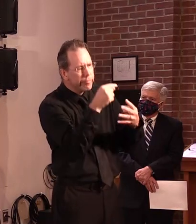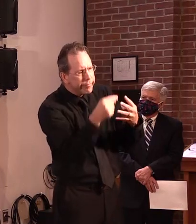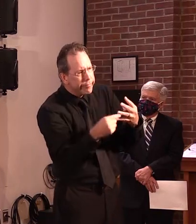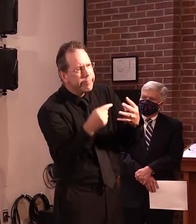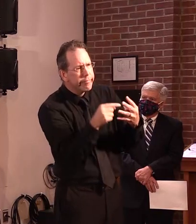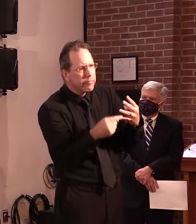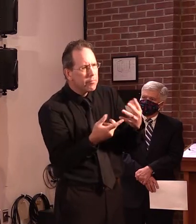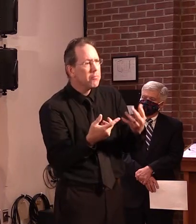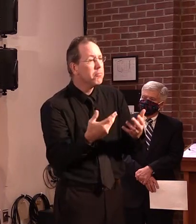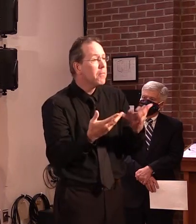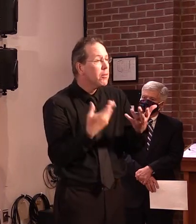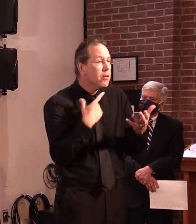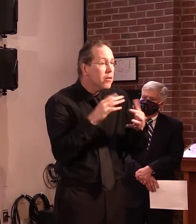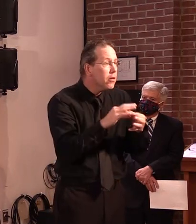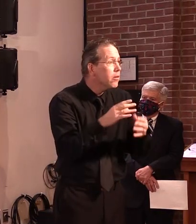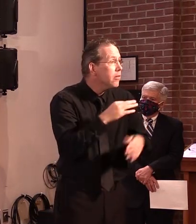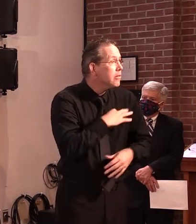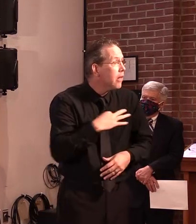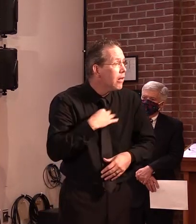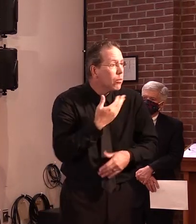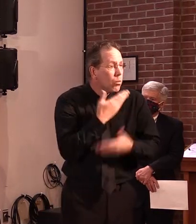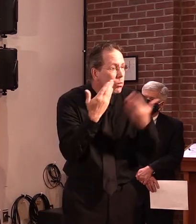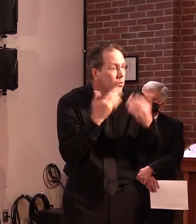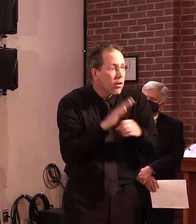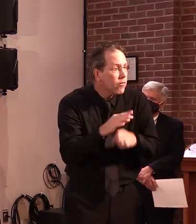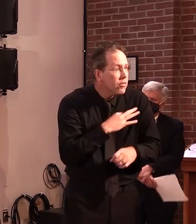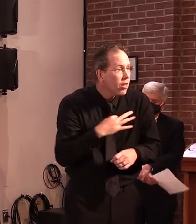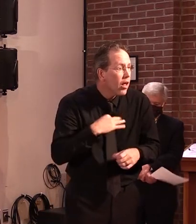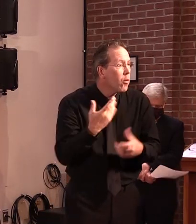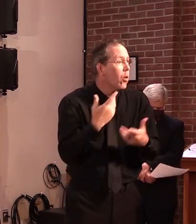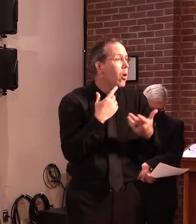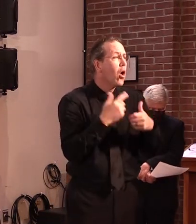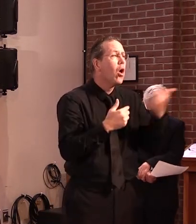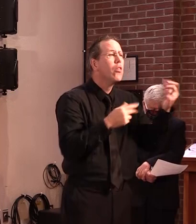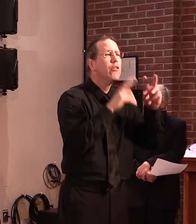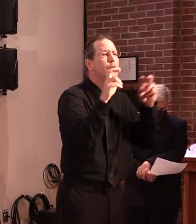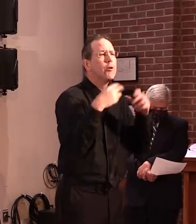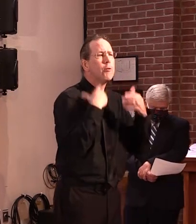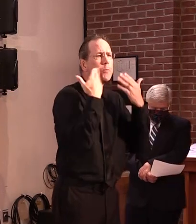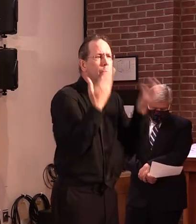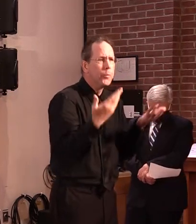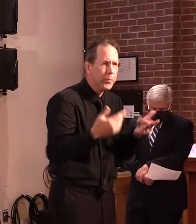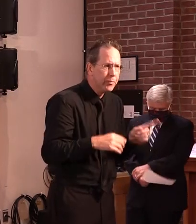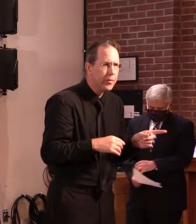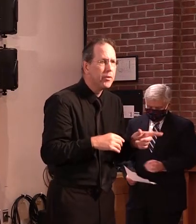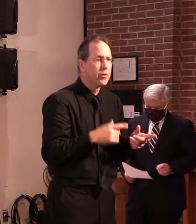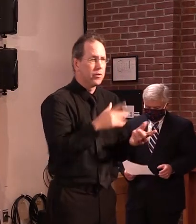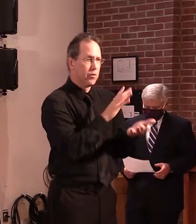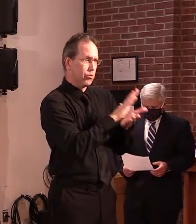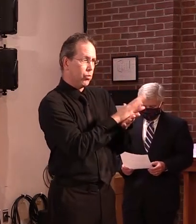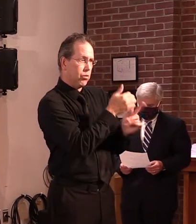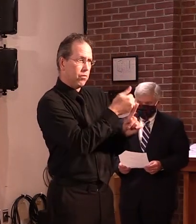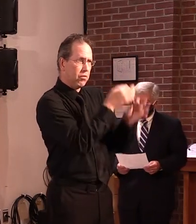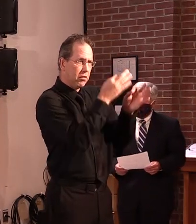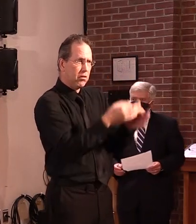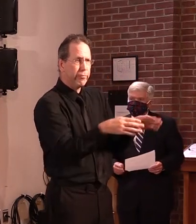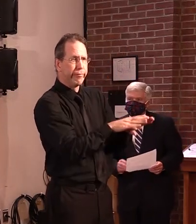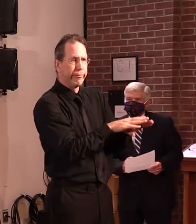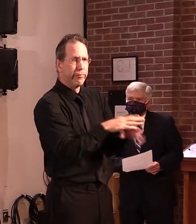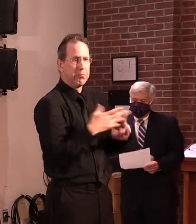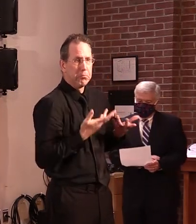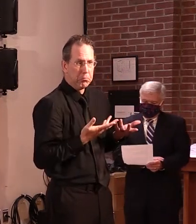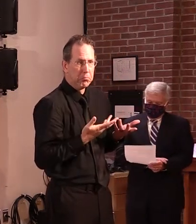to do with staffing and other facility issues. So it's completely within the school and the superintendent's